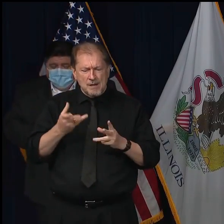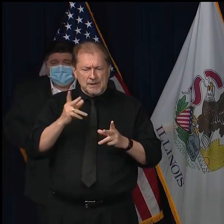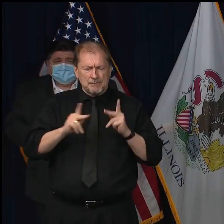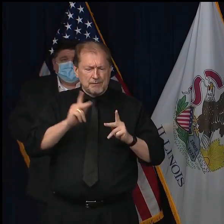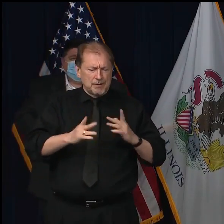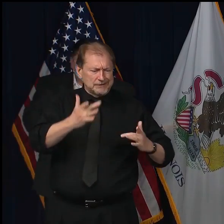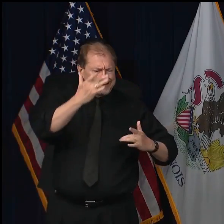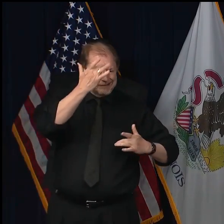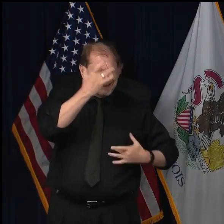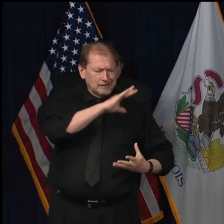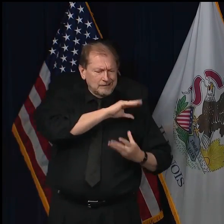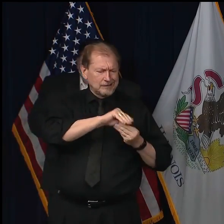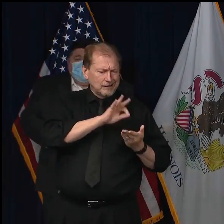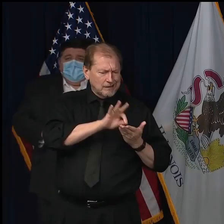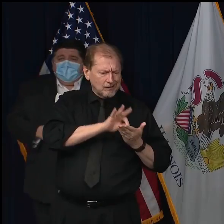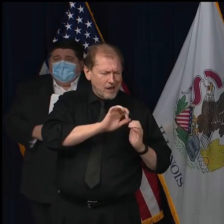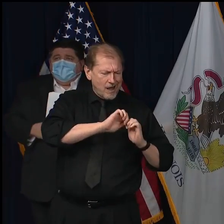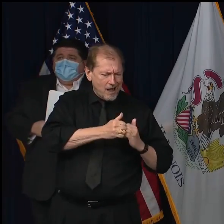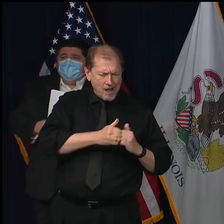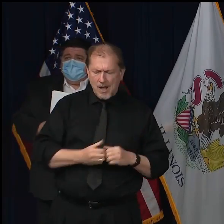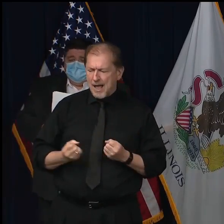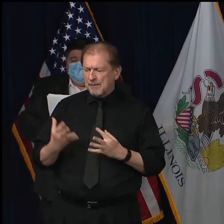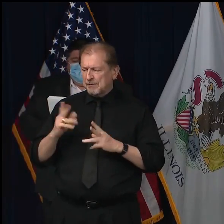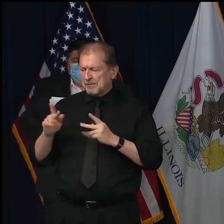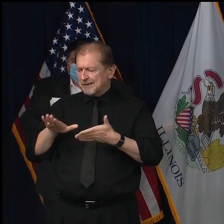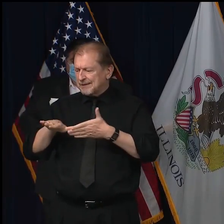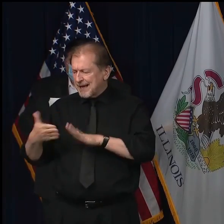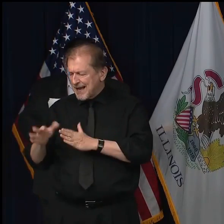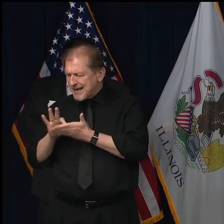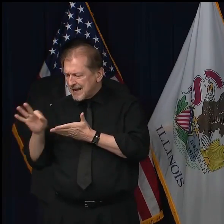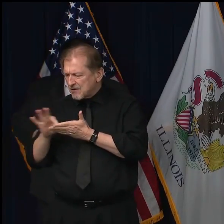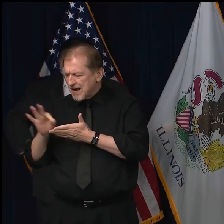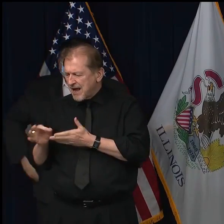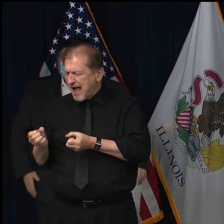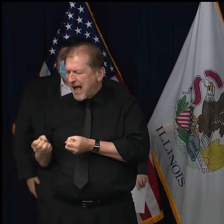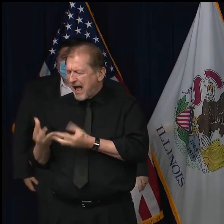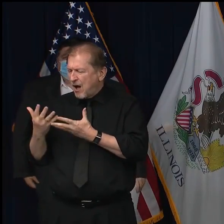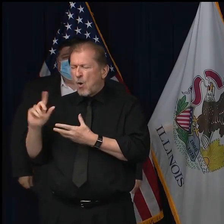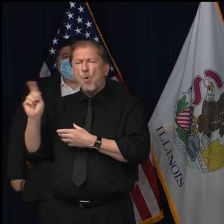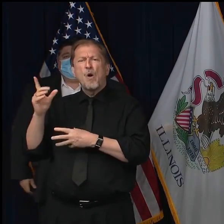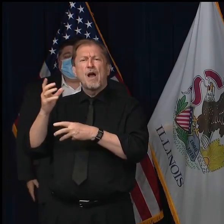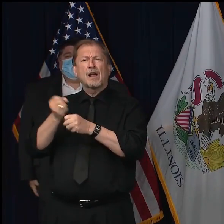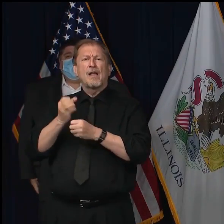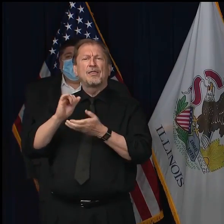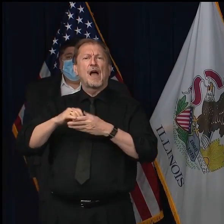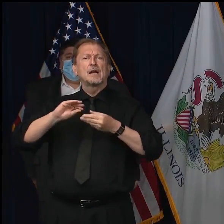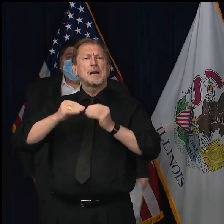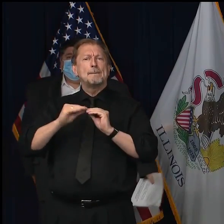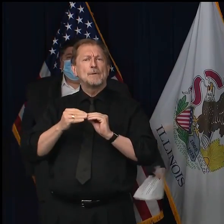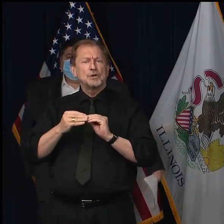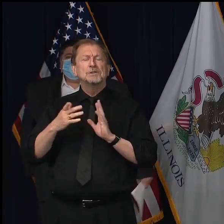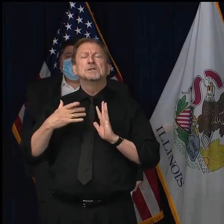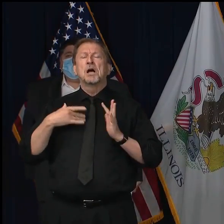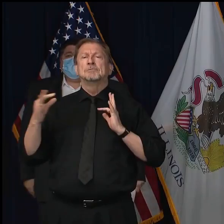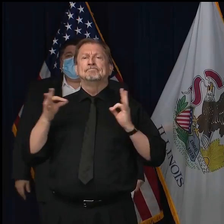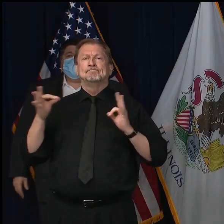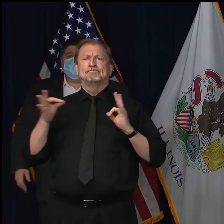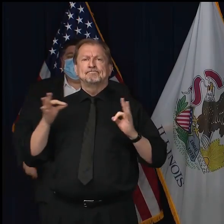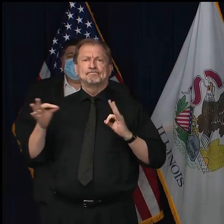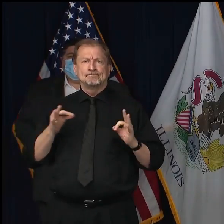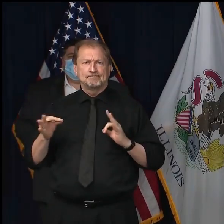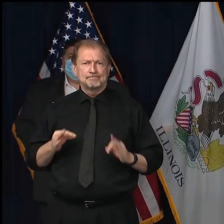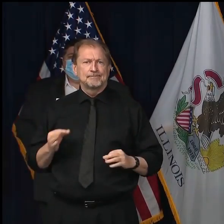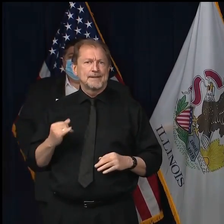numbers are adjusted. Let me start by trying to explain our efforts and provide you with